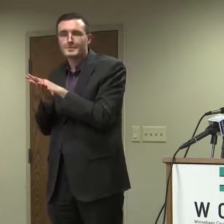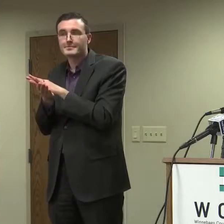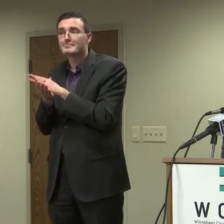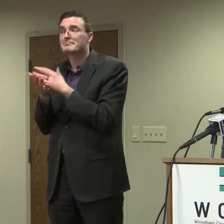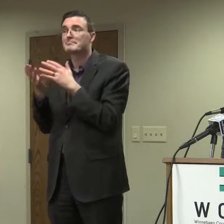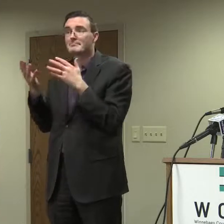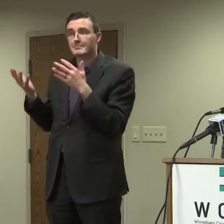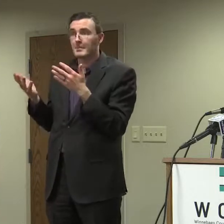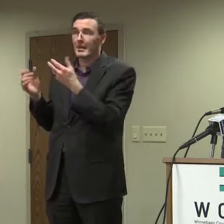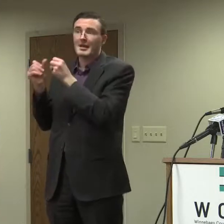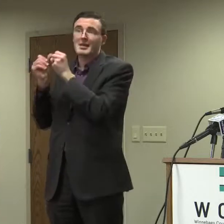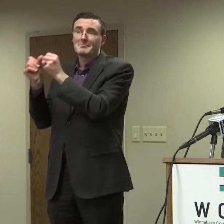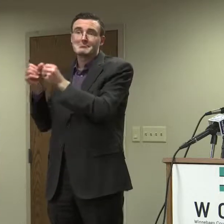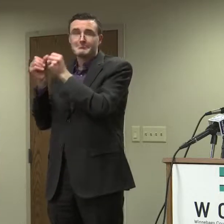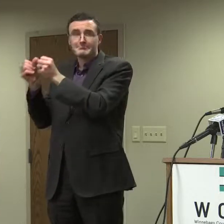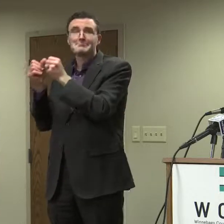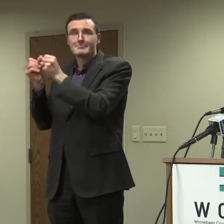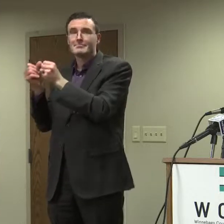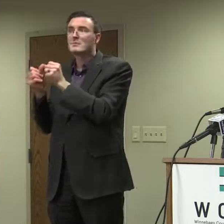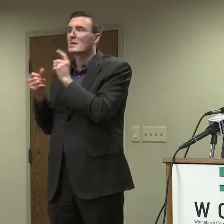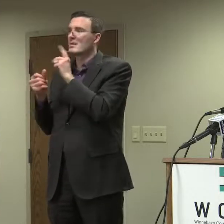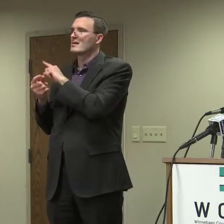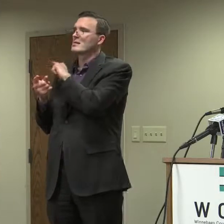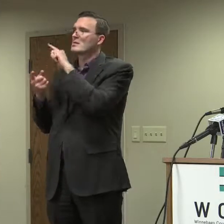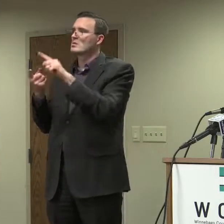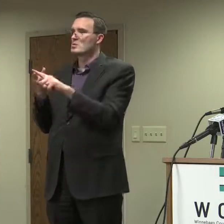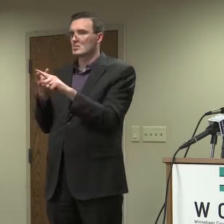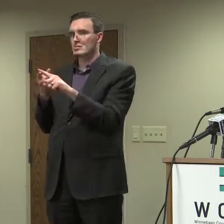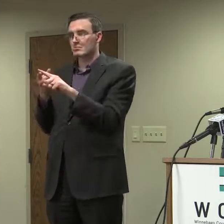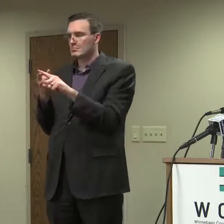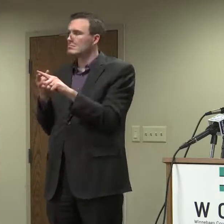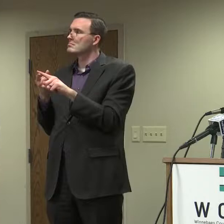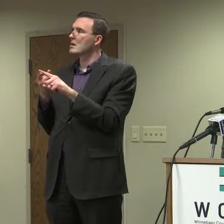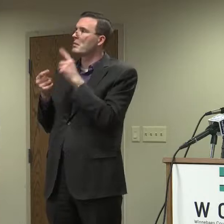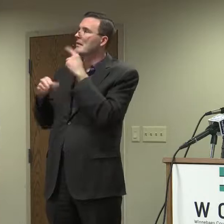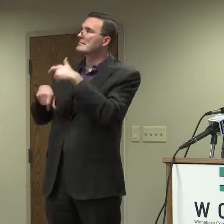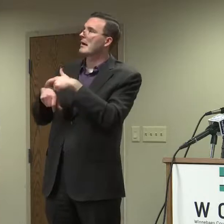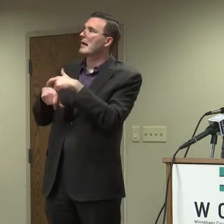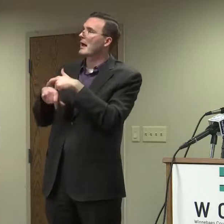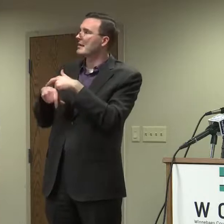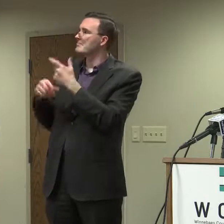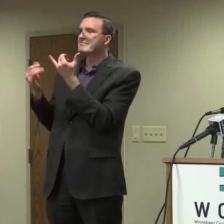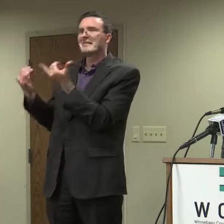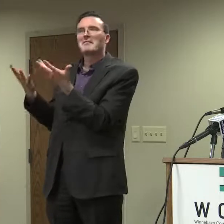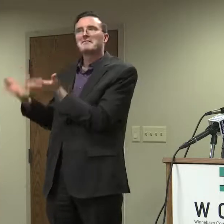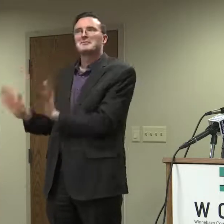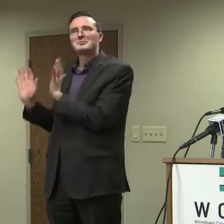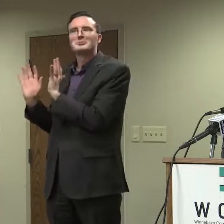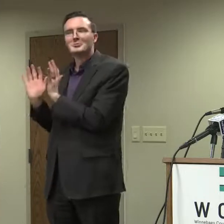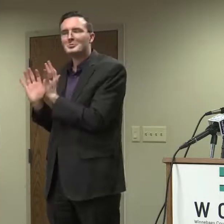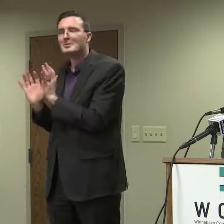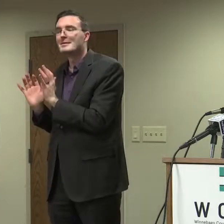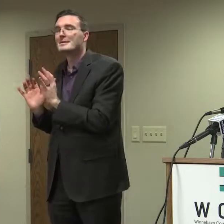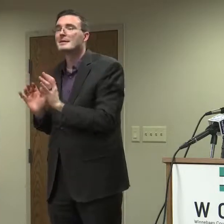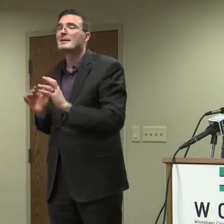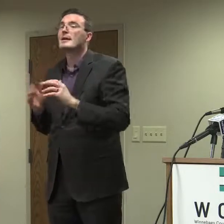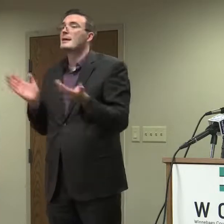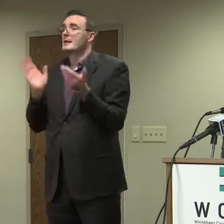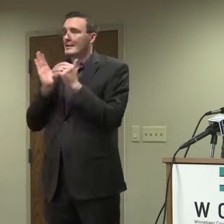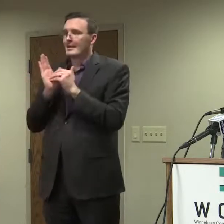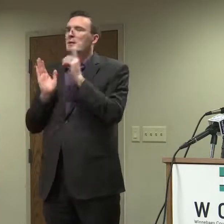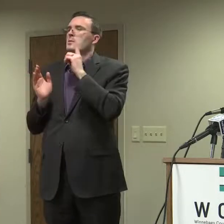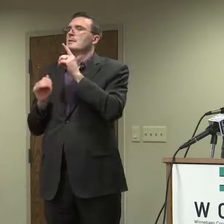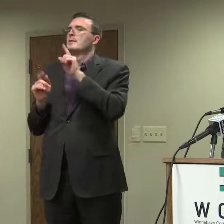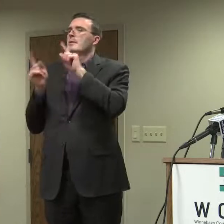they're continuing, in fact, they are ending up just about now. And so I think, again, as you see through, we're going out to the